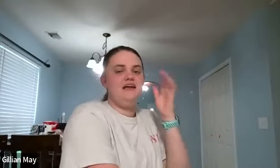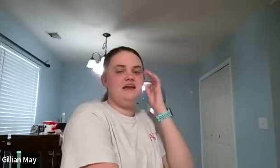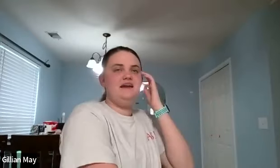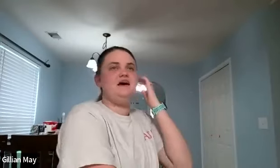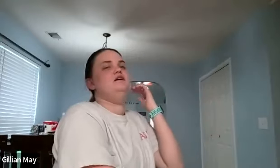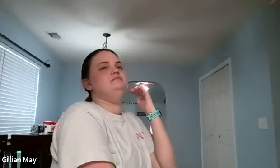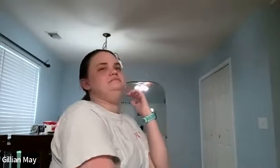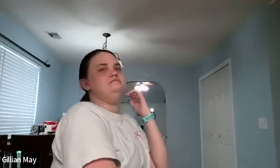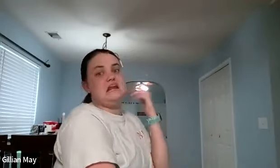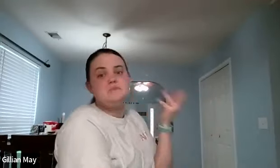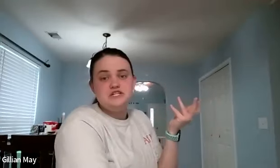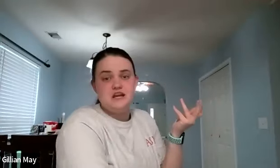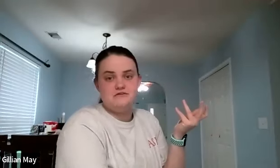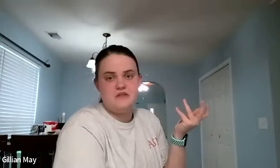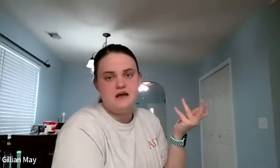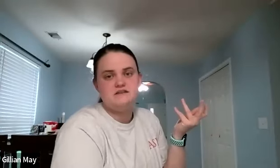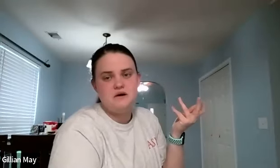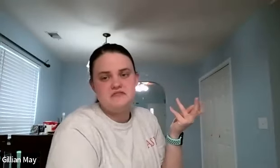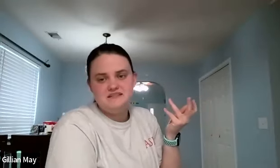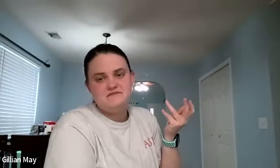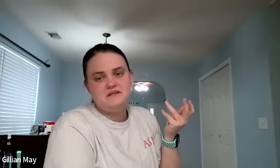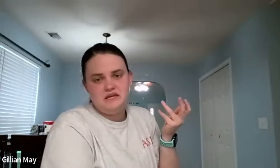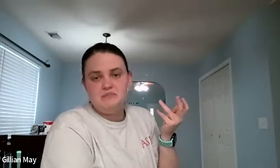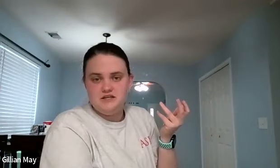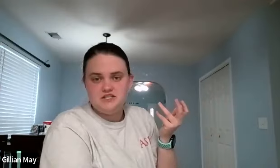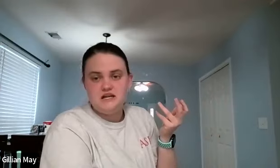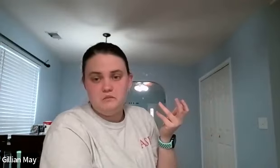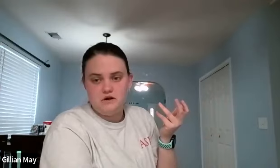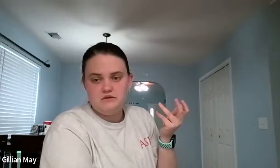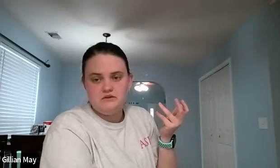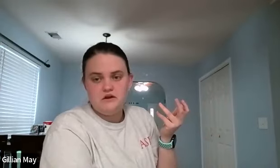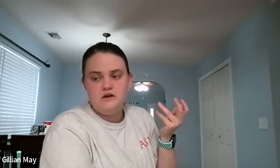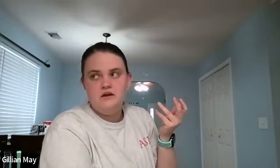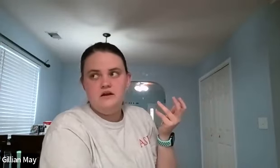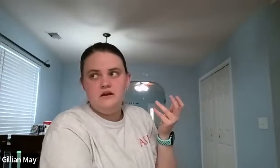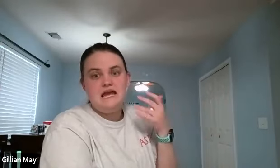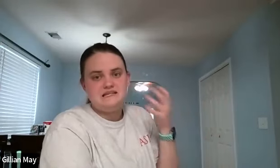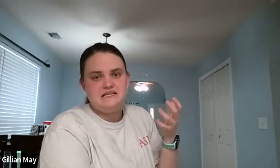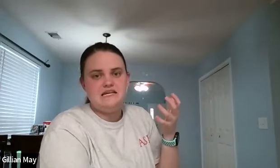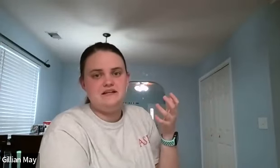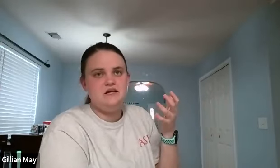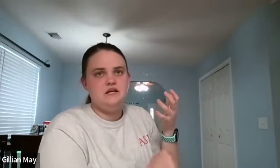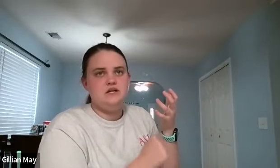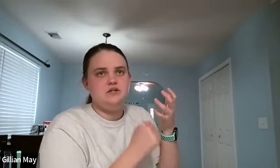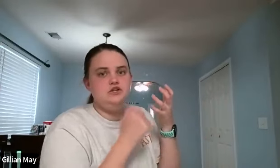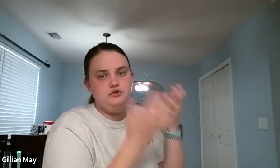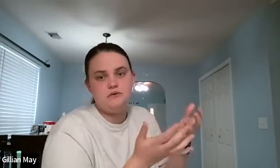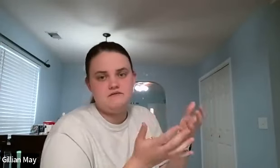And I appreciate her for that. So I think definitely being patient and working with her as in you don't give up